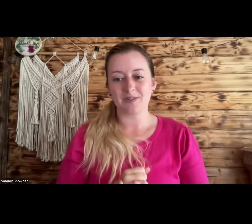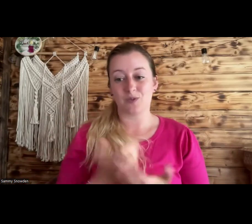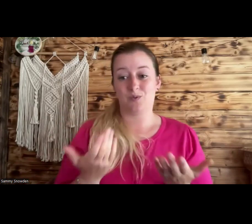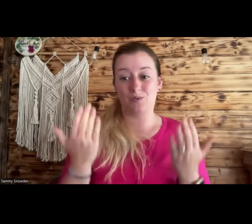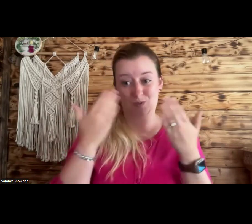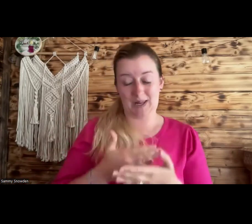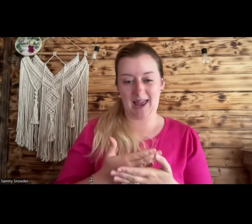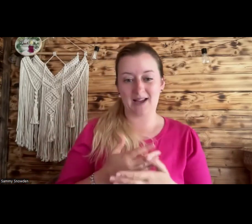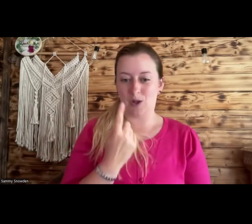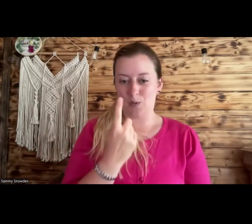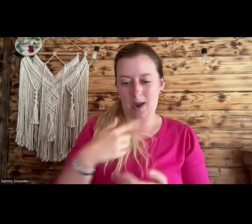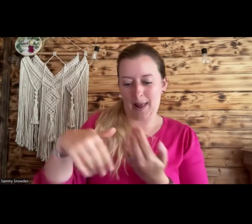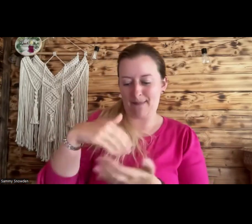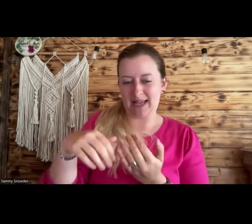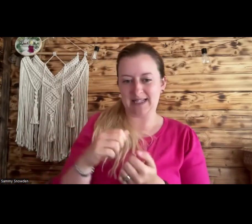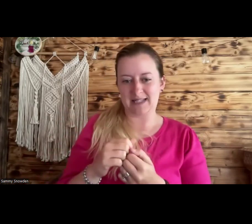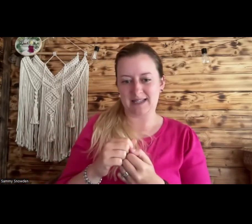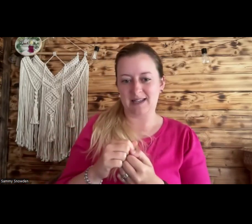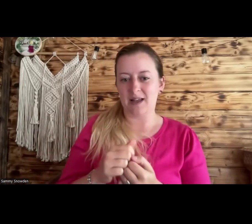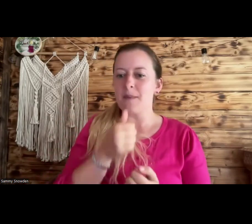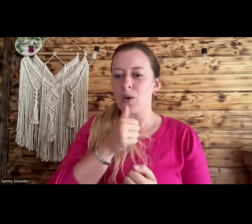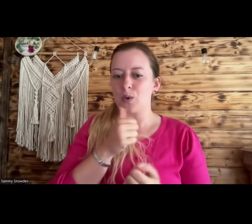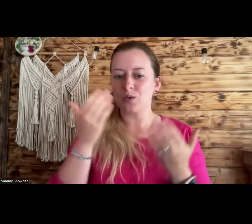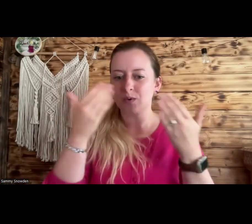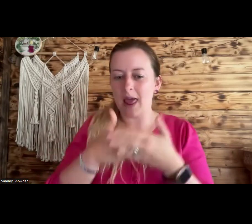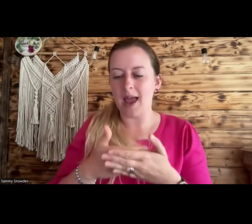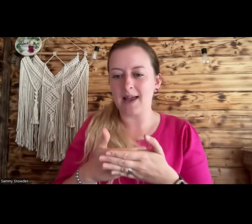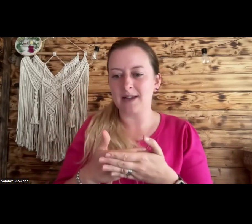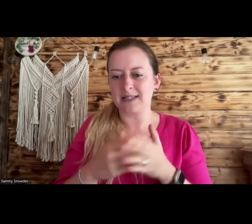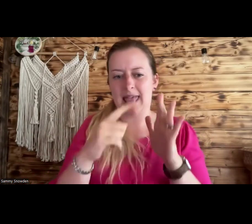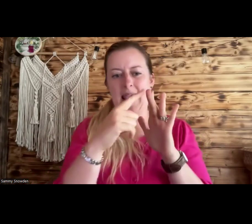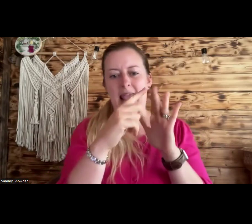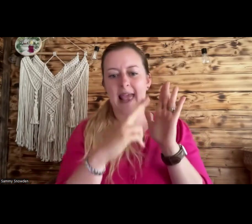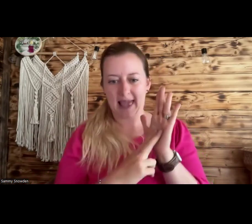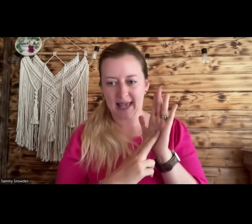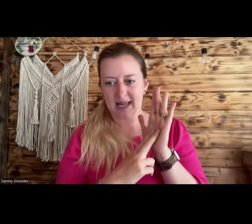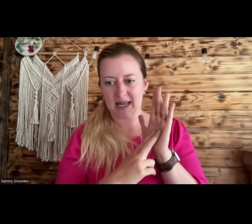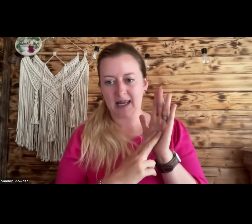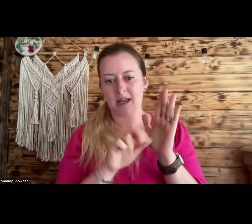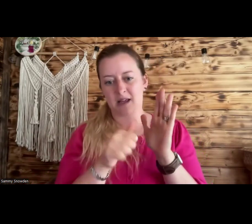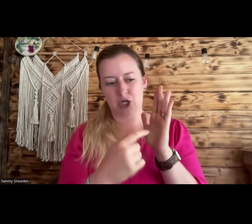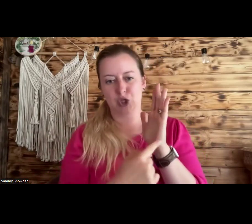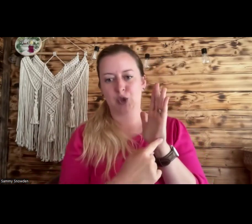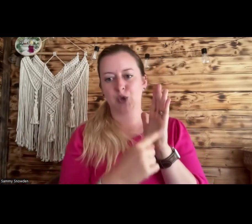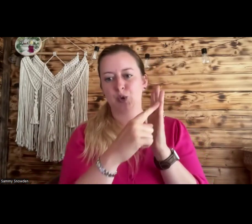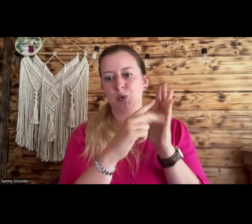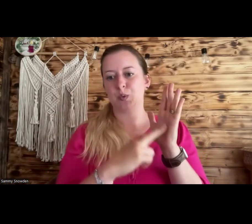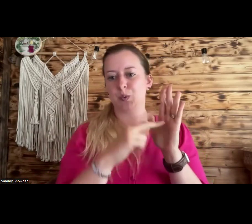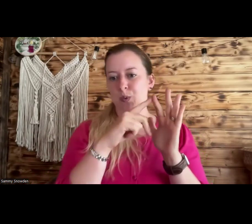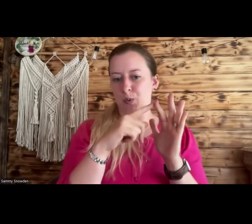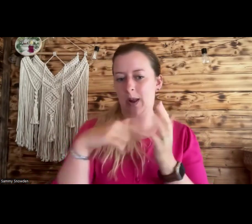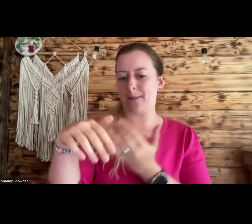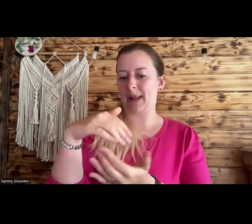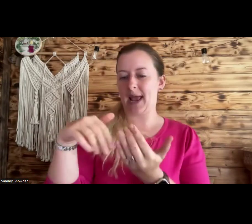tonight is the In Tune blend, which is a really beautiful blend. And it has many oils in there, but 3